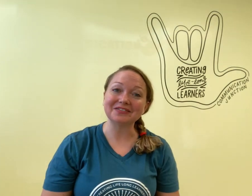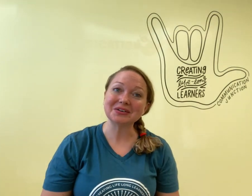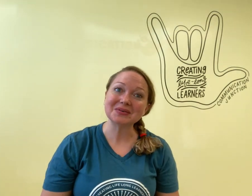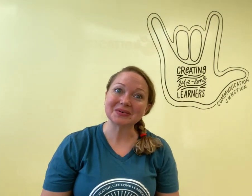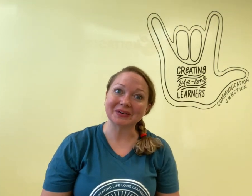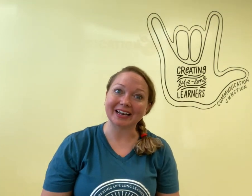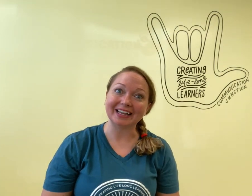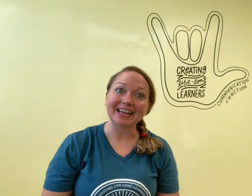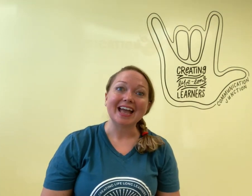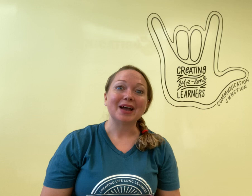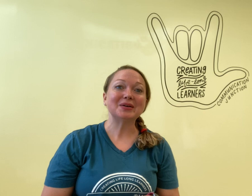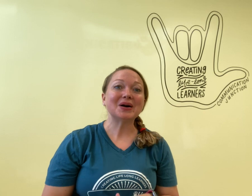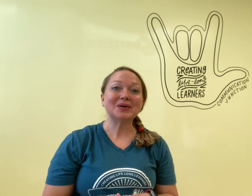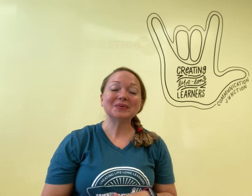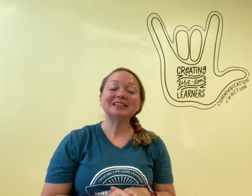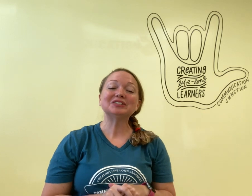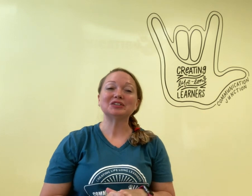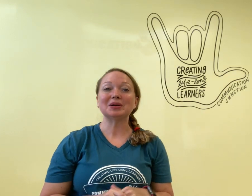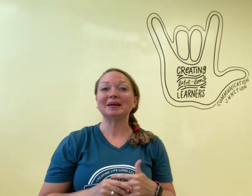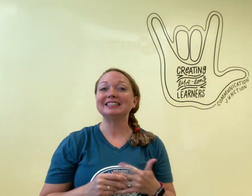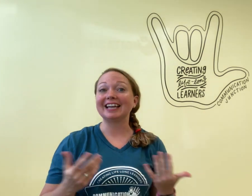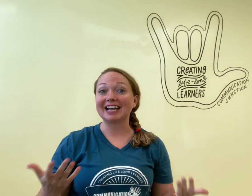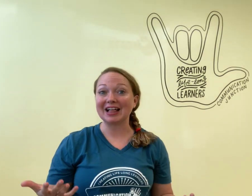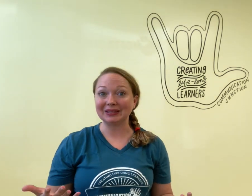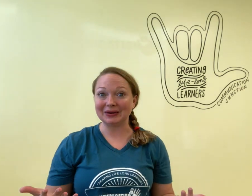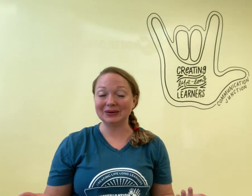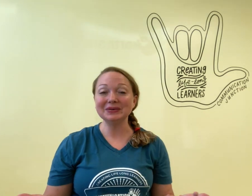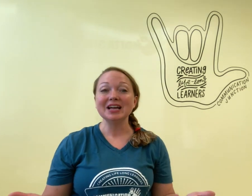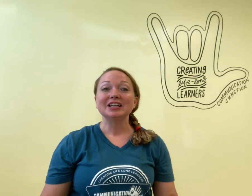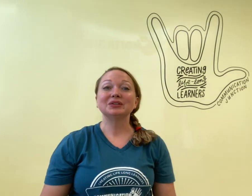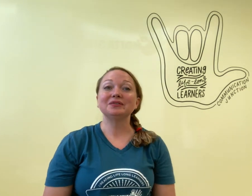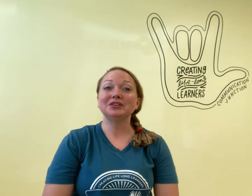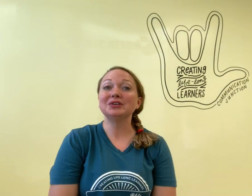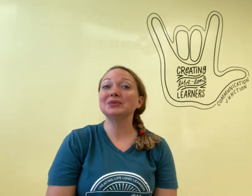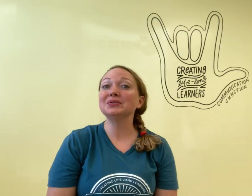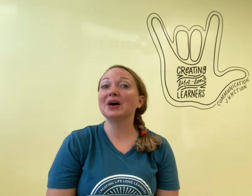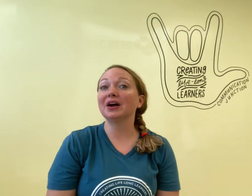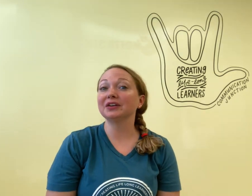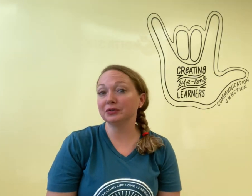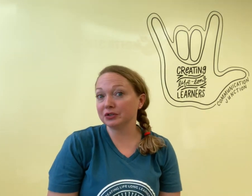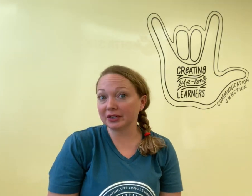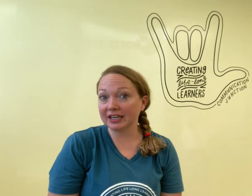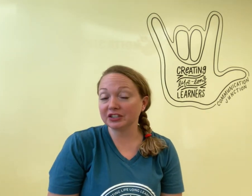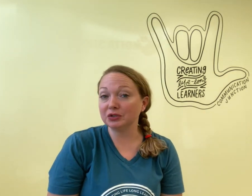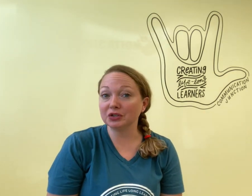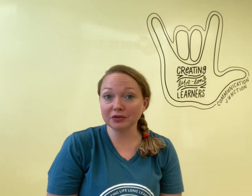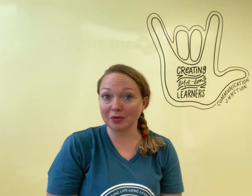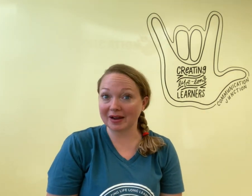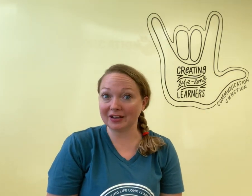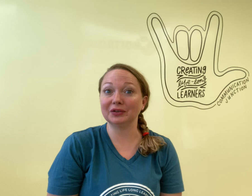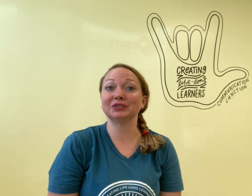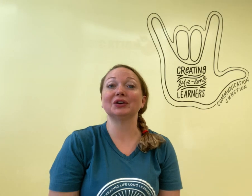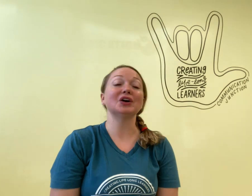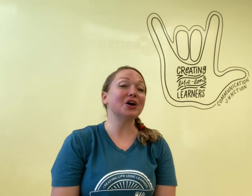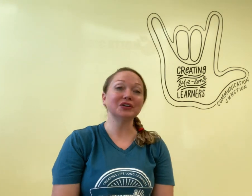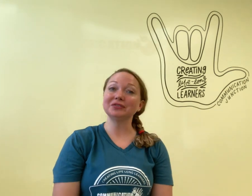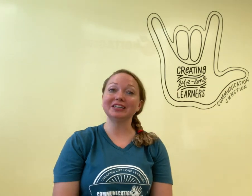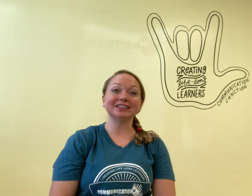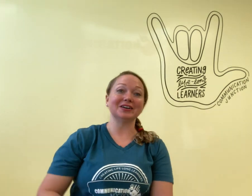are ready, and we always start by saying hello. So if you are new to joining us and you don't know my hello song, all you need to know is